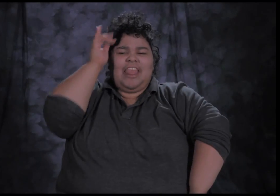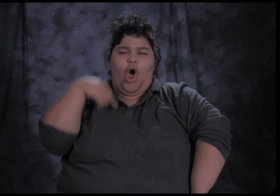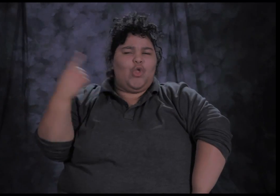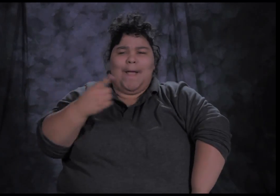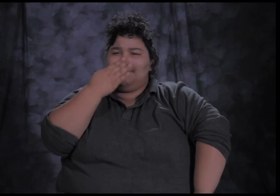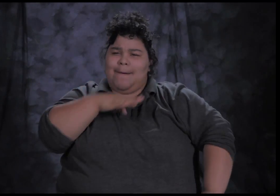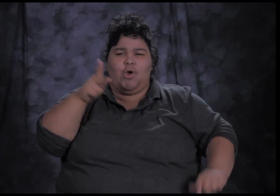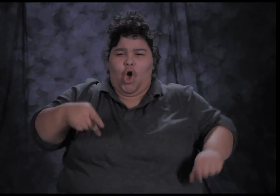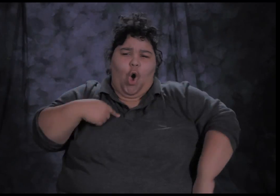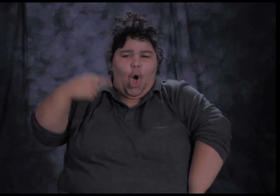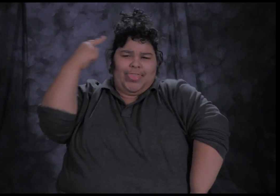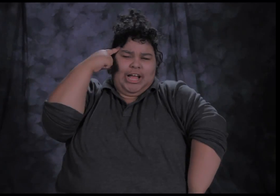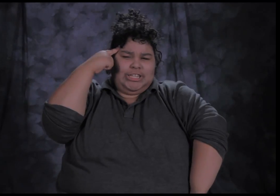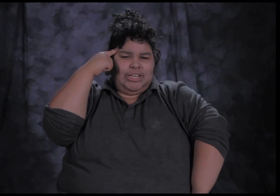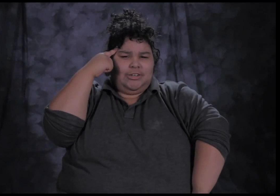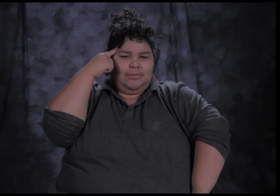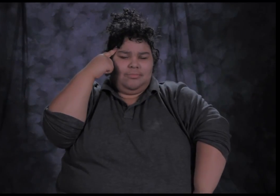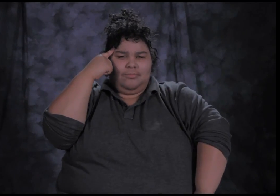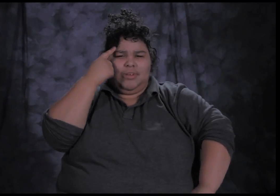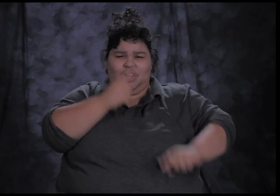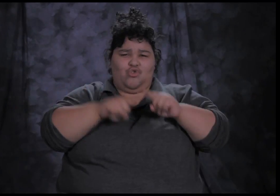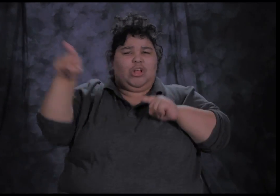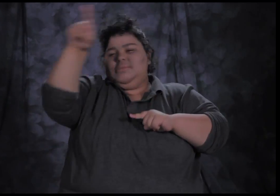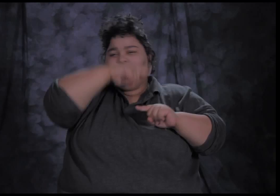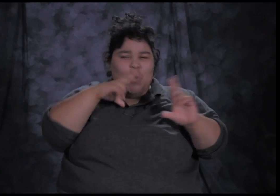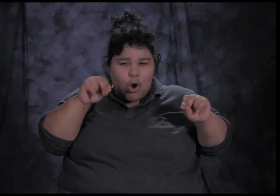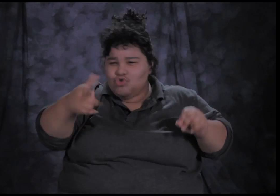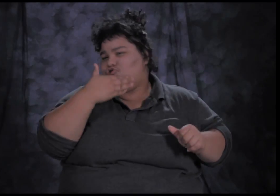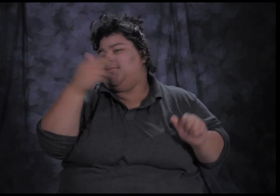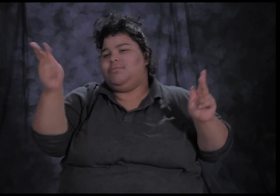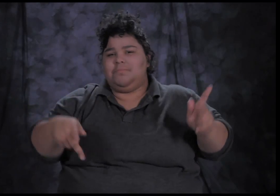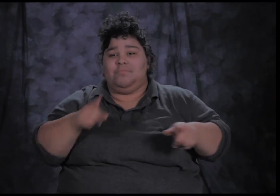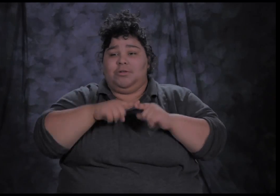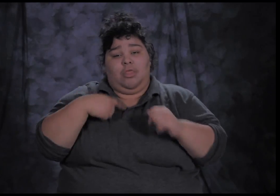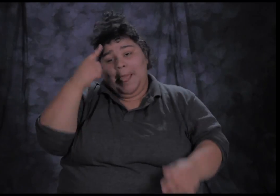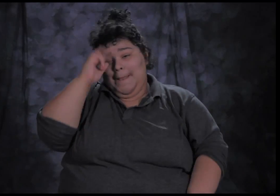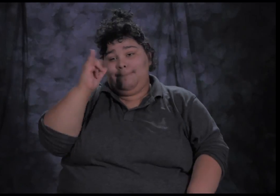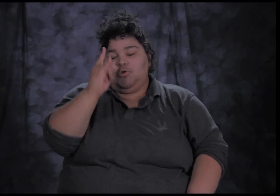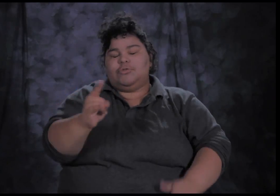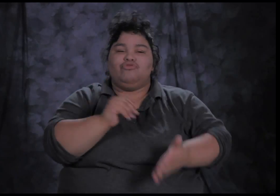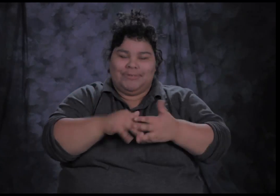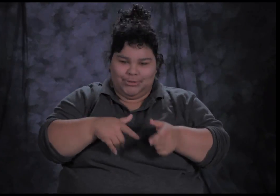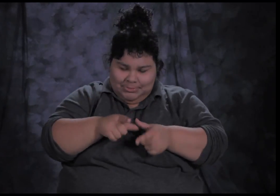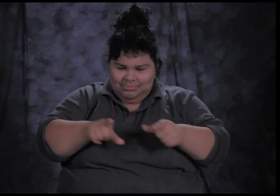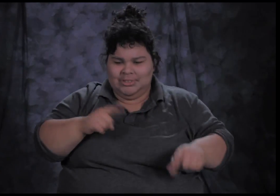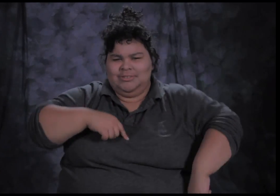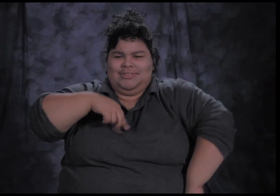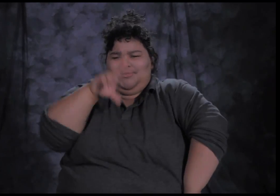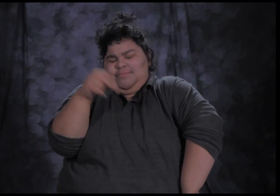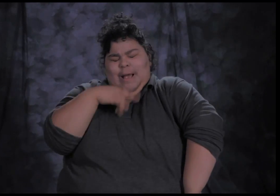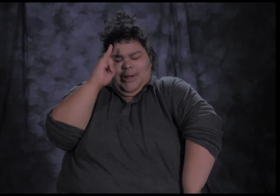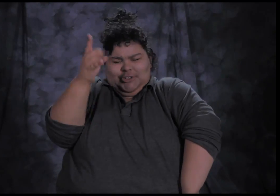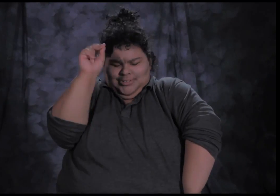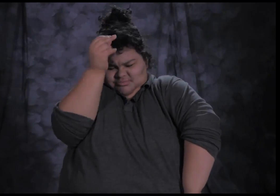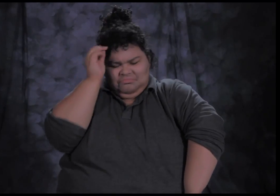You know, I always thought that I was a bad person, and people would tell me that I wasn't. But I was like, nah, I'm a bad